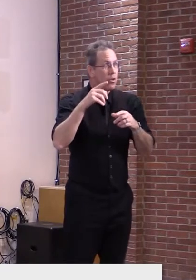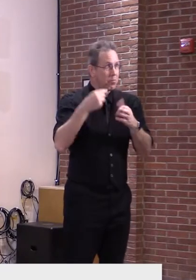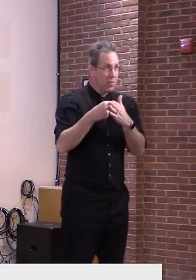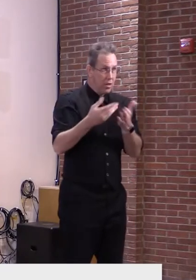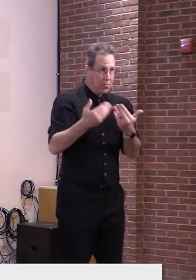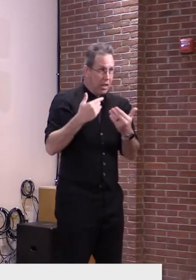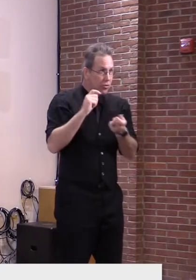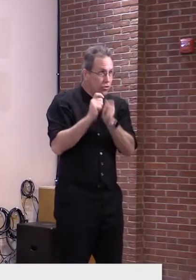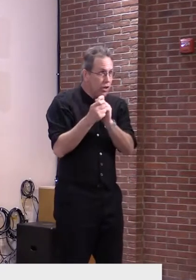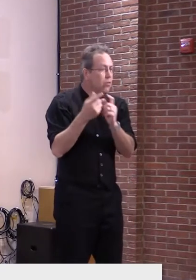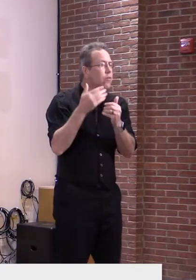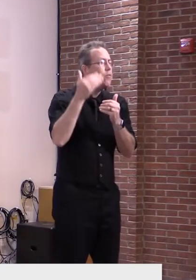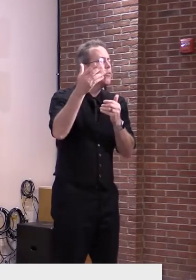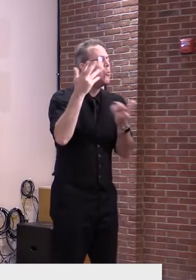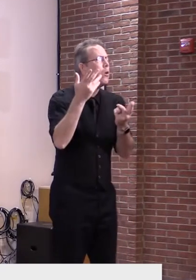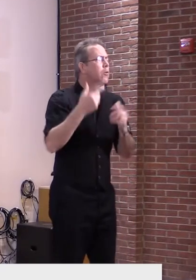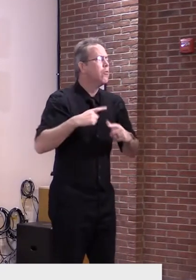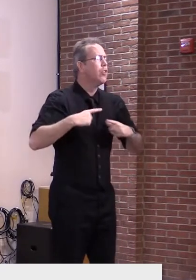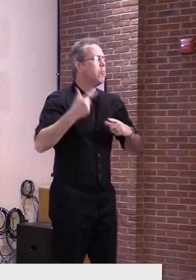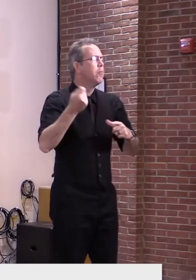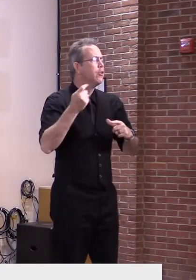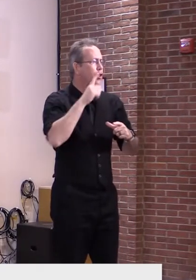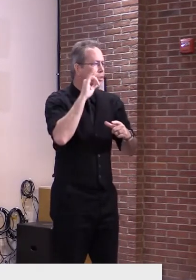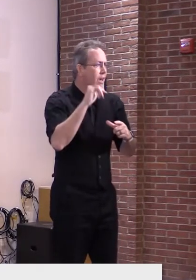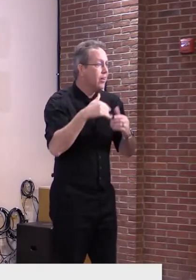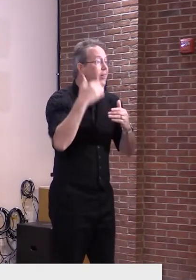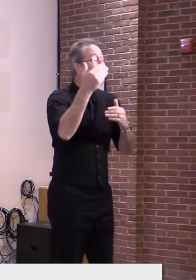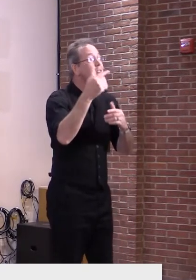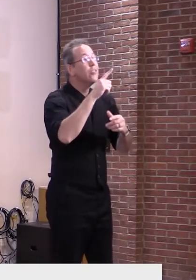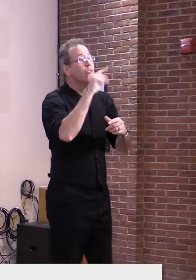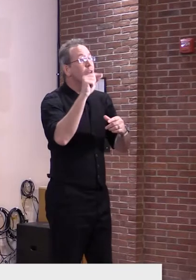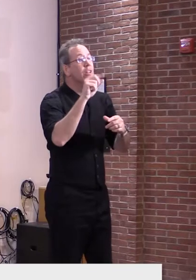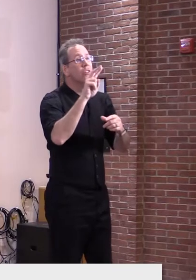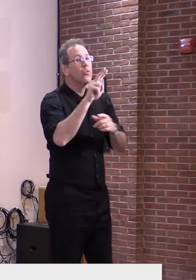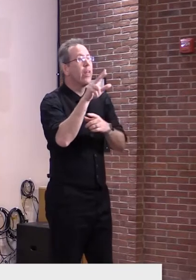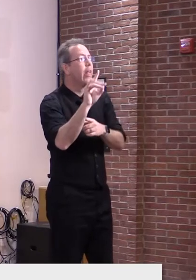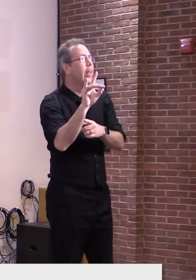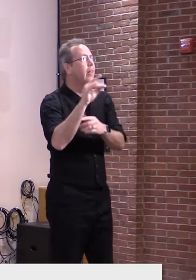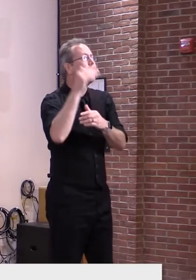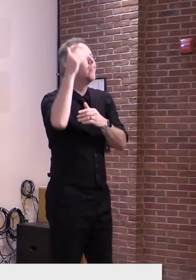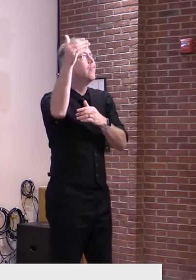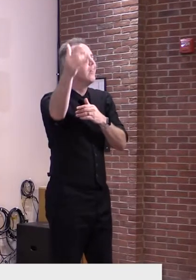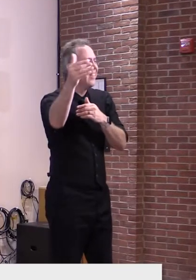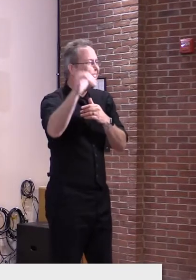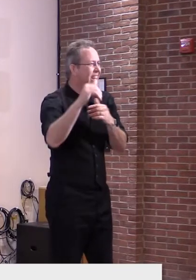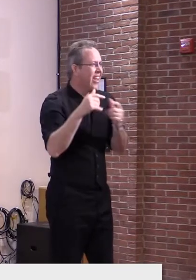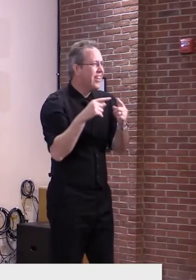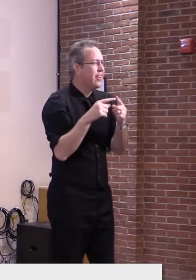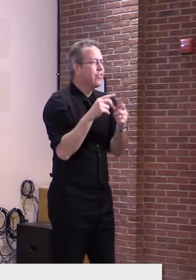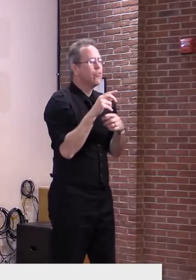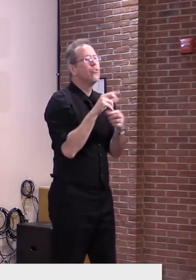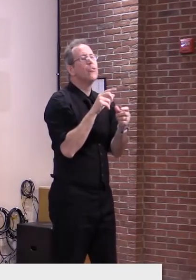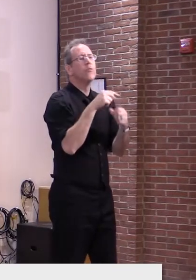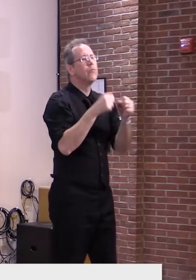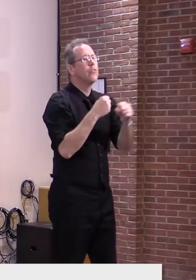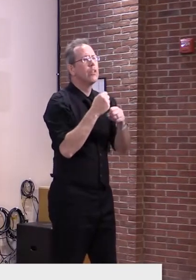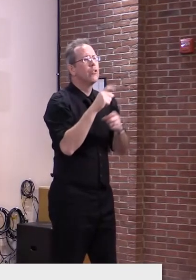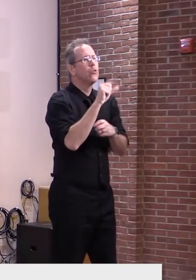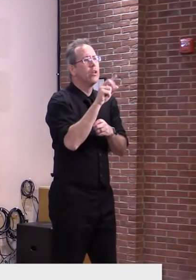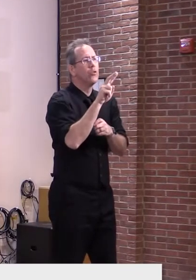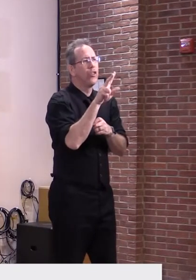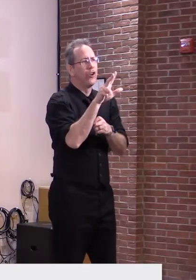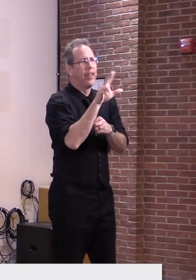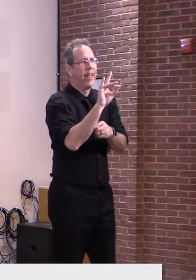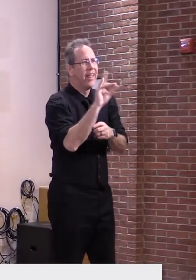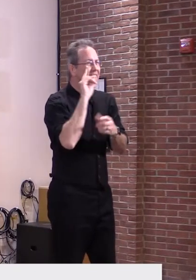our plan, and that's 2038. Now, if we're wrong by 25 basis points or